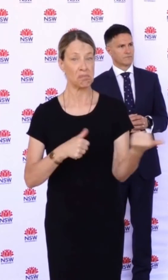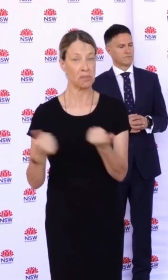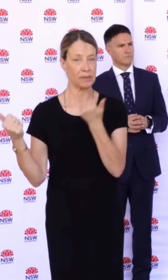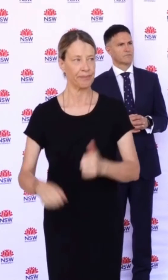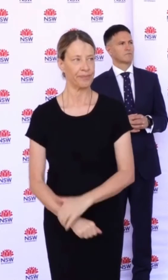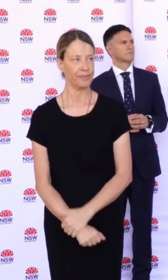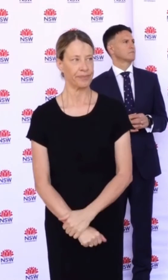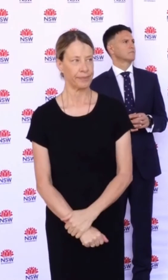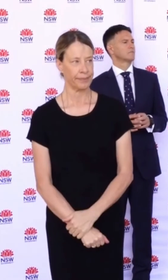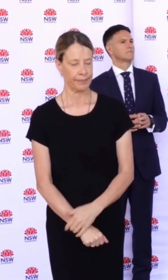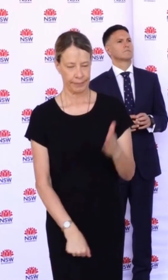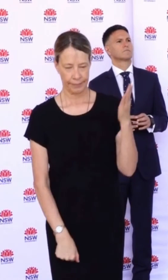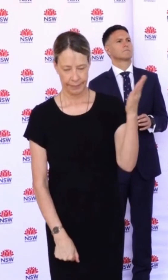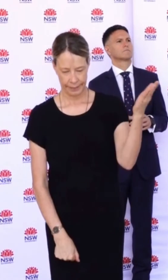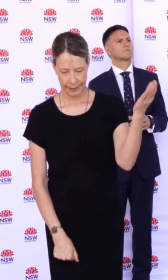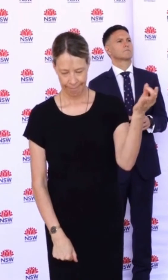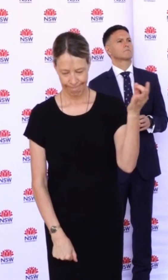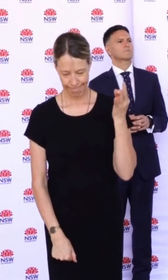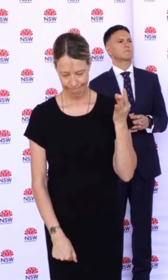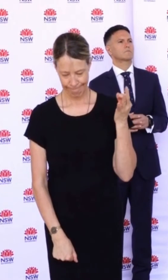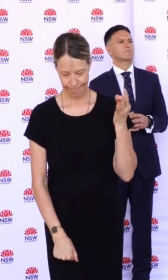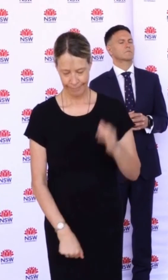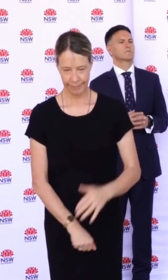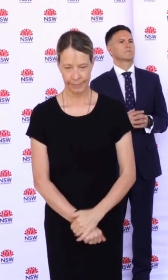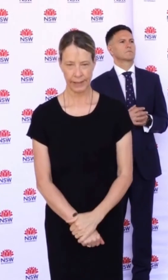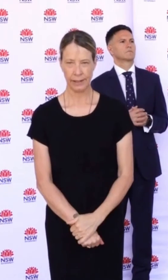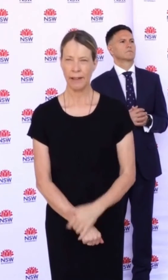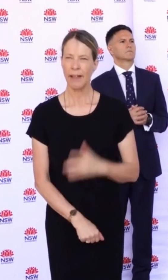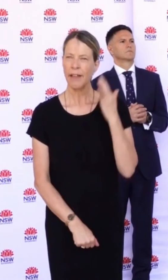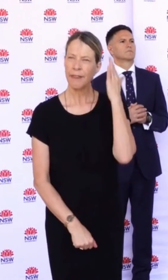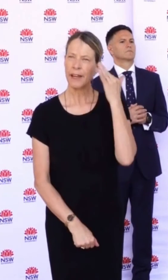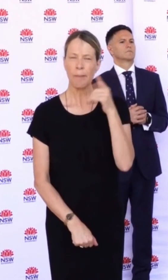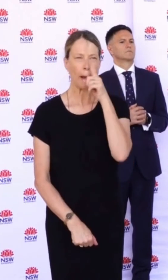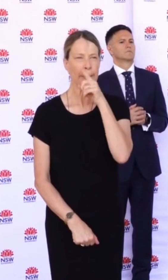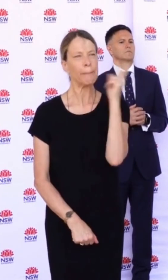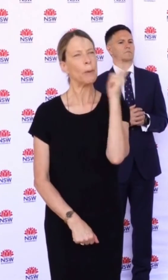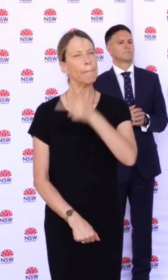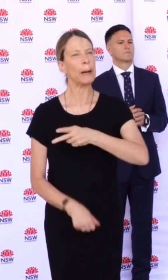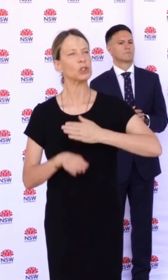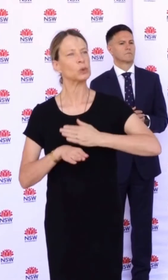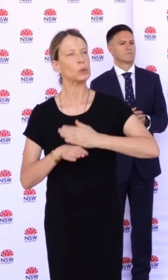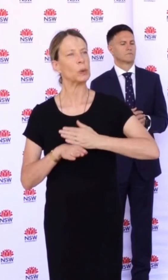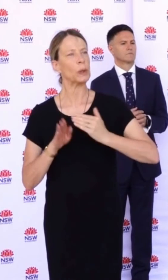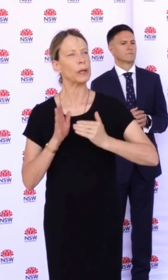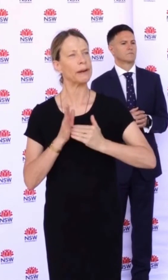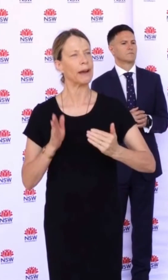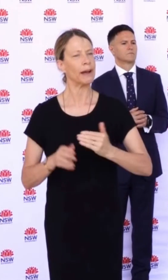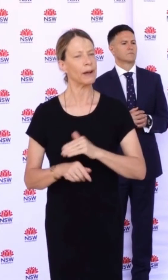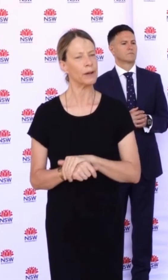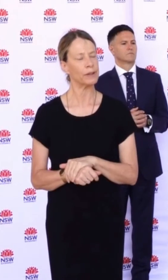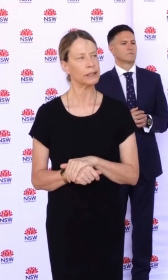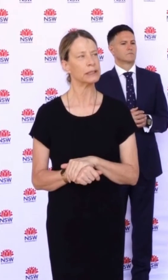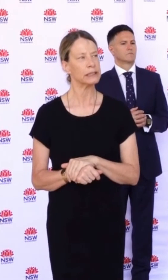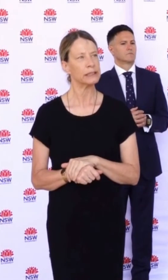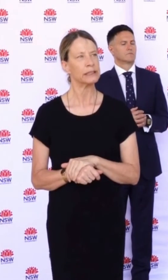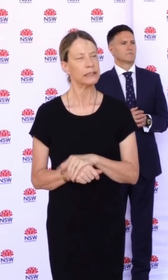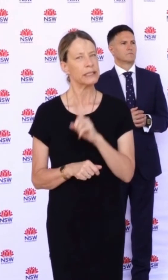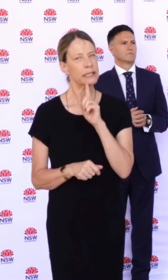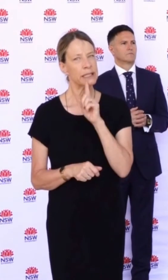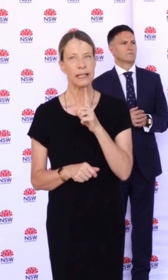Sorry? Will those variants reduce the effectiveness of the vaccine? No, actually the advice to date from